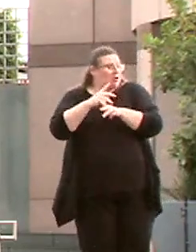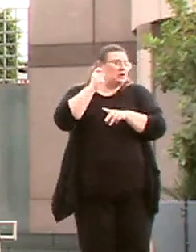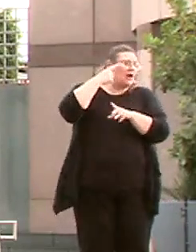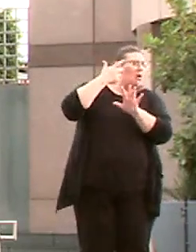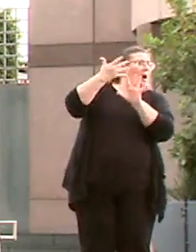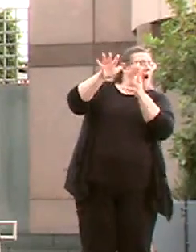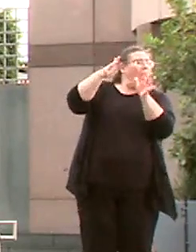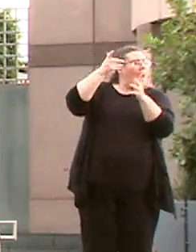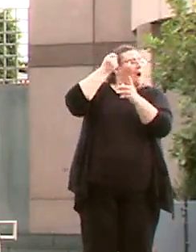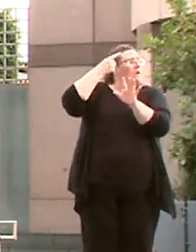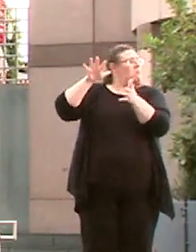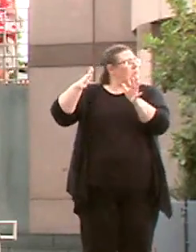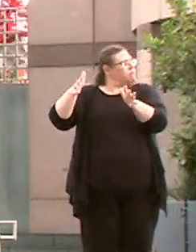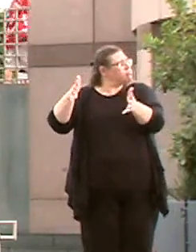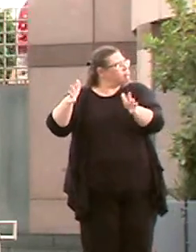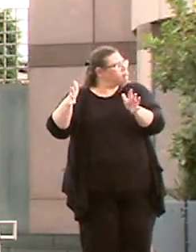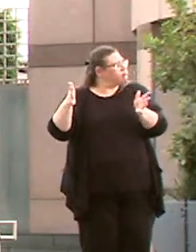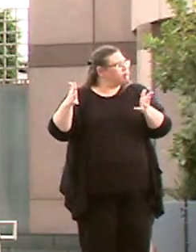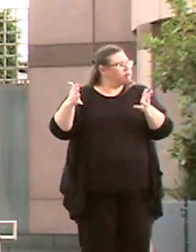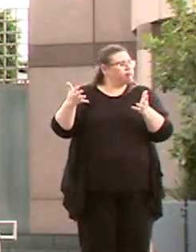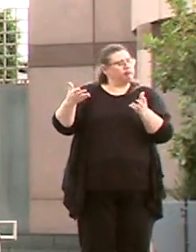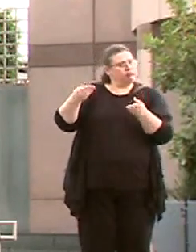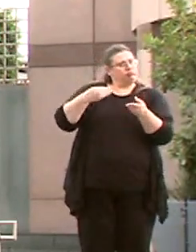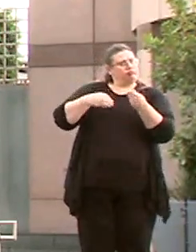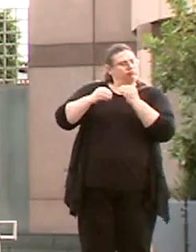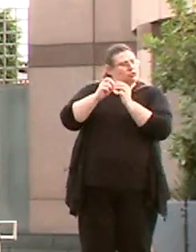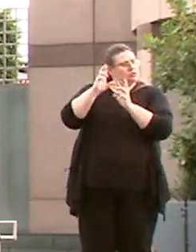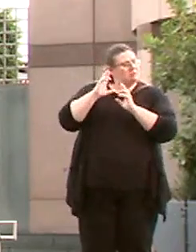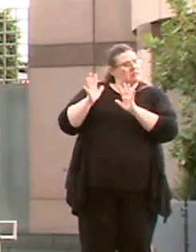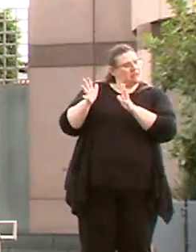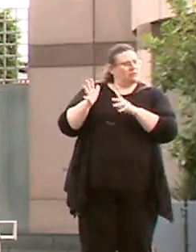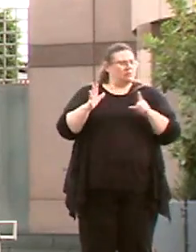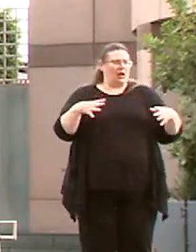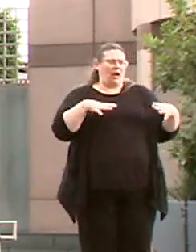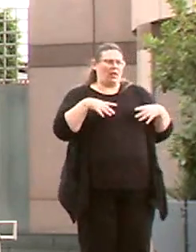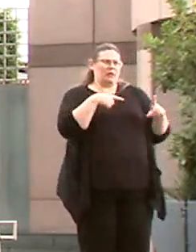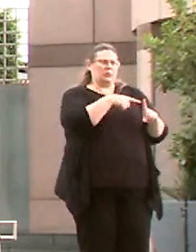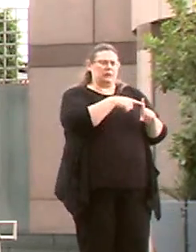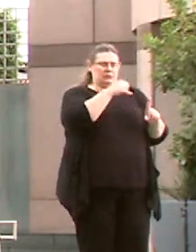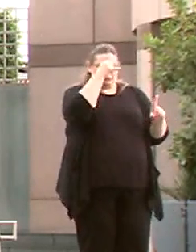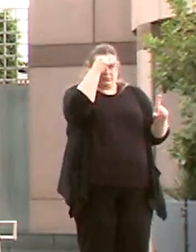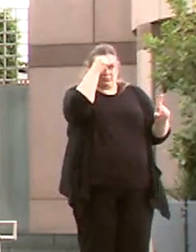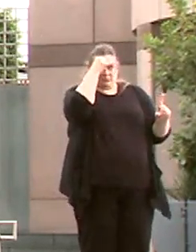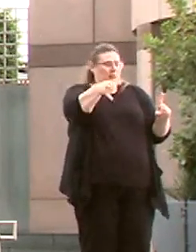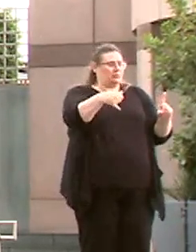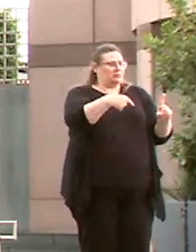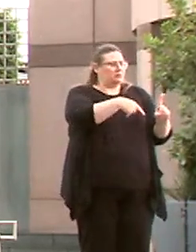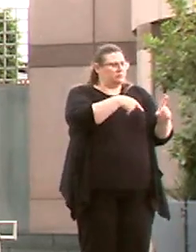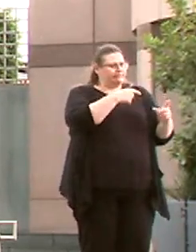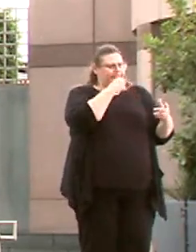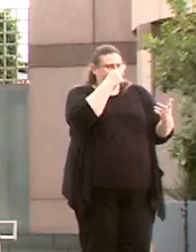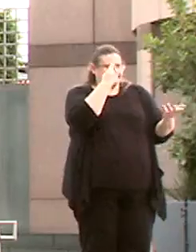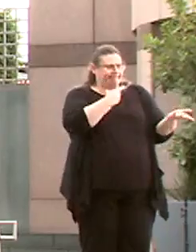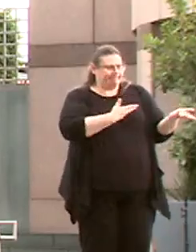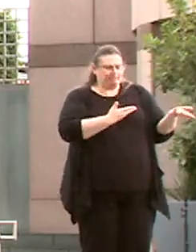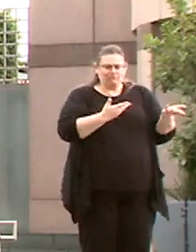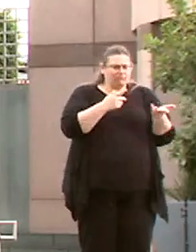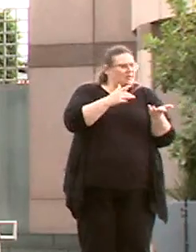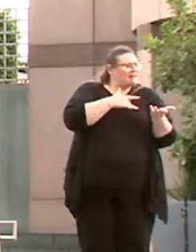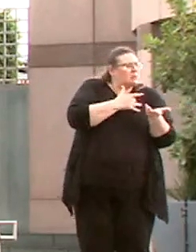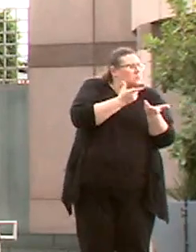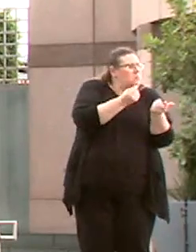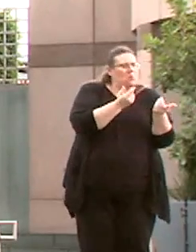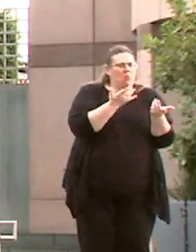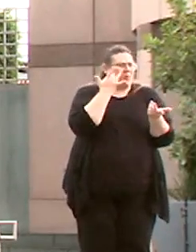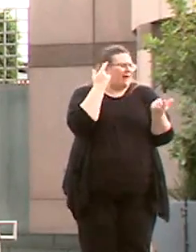of understanding that. They're giving us a little bit more respect. Hollywood is a little bit slow to understand that. So what is your feelings?